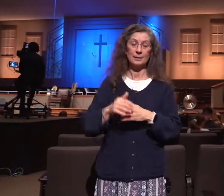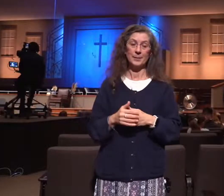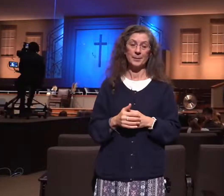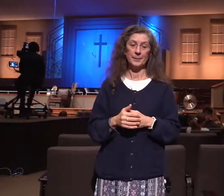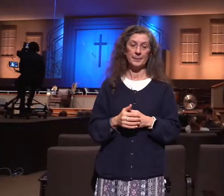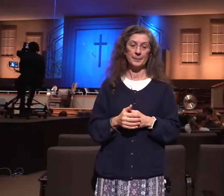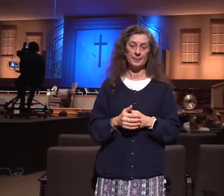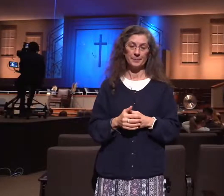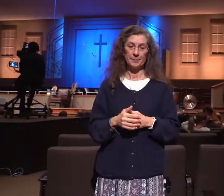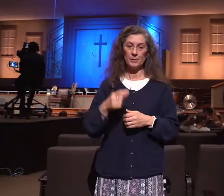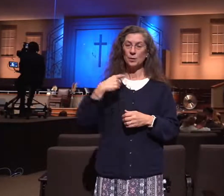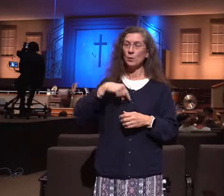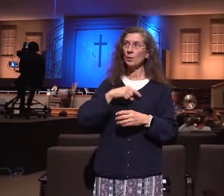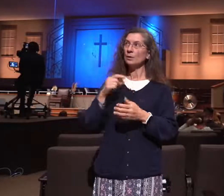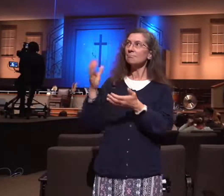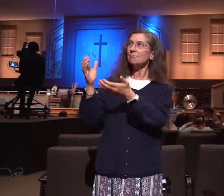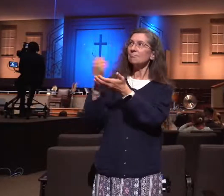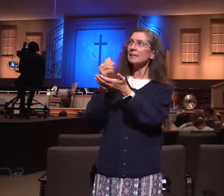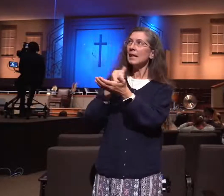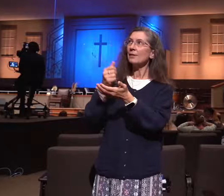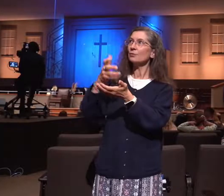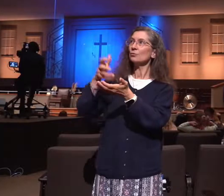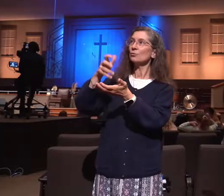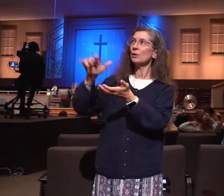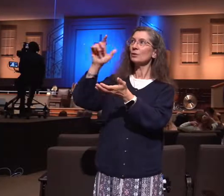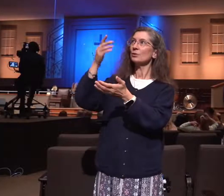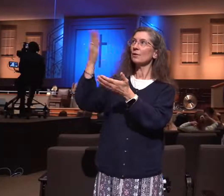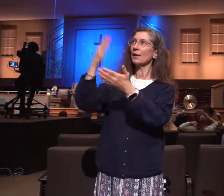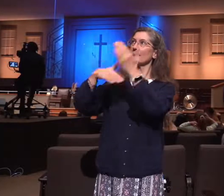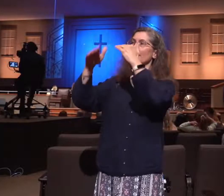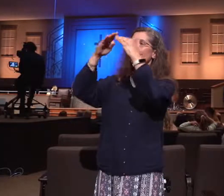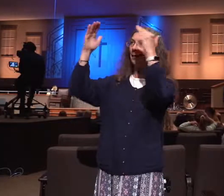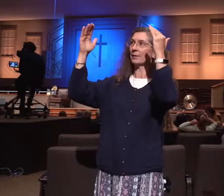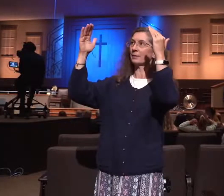We're laying up treasures in heaven. Pastor.